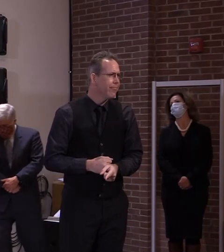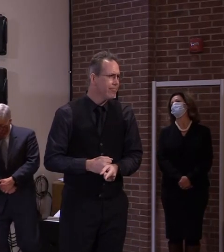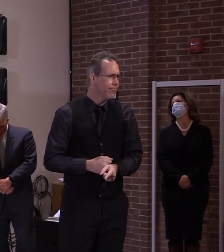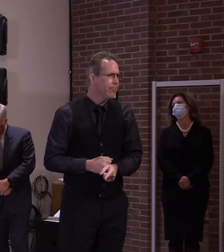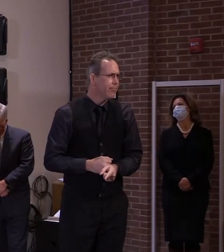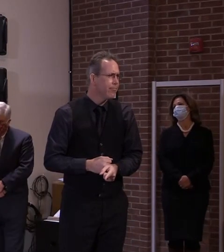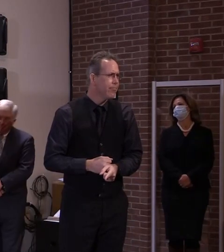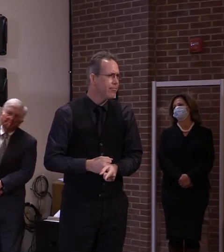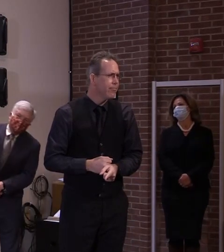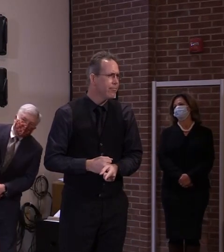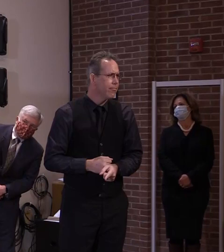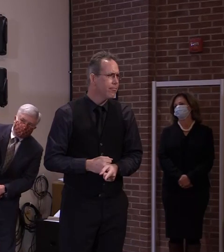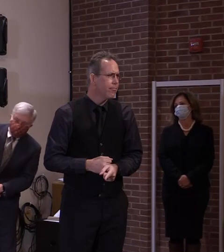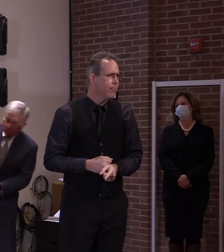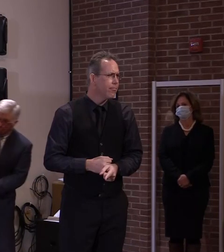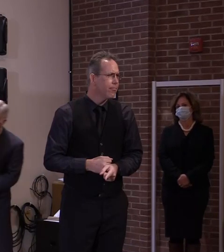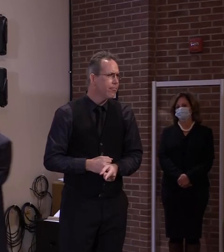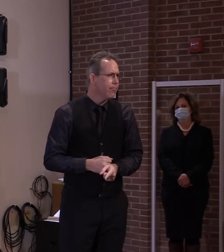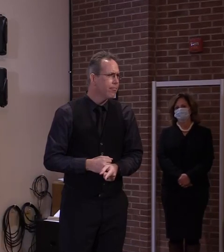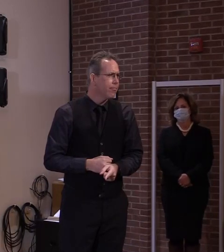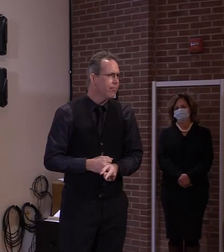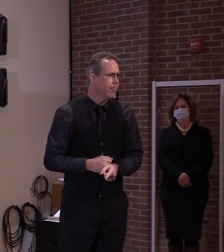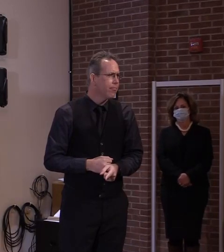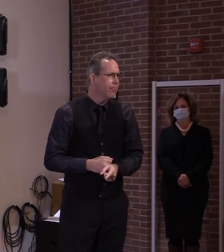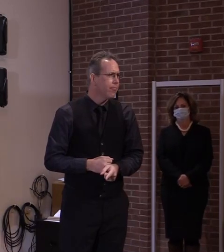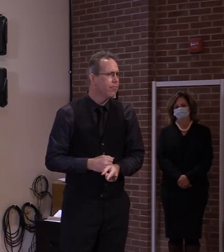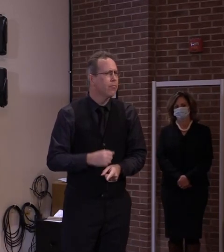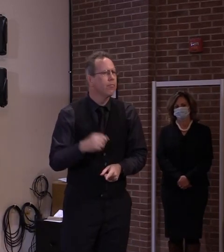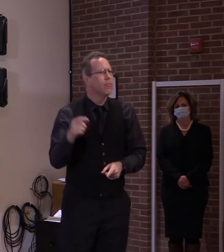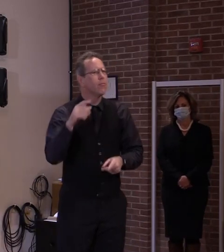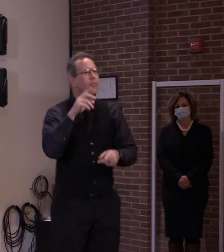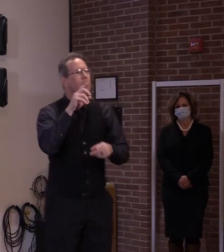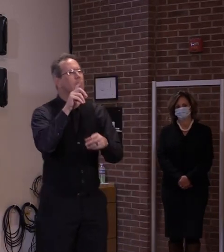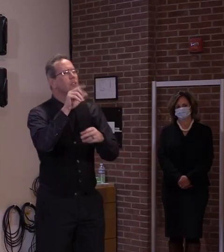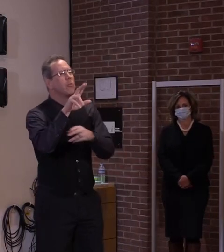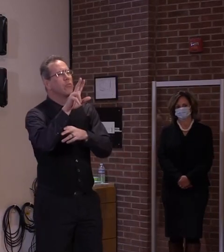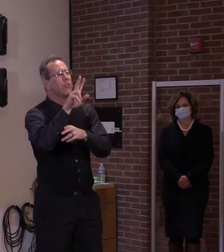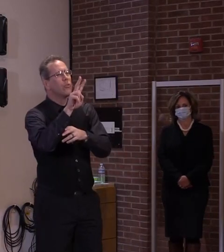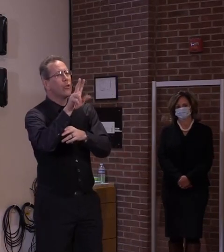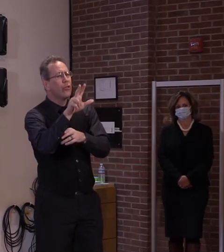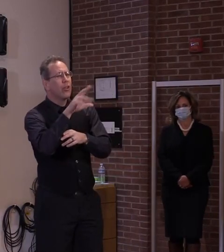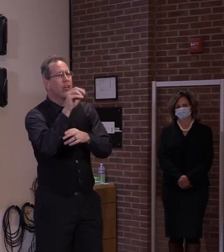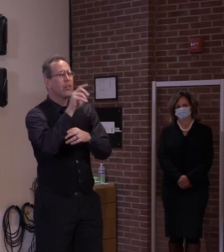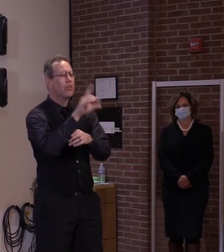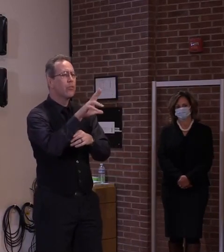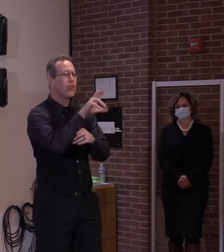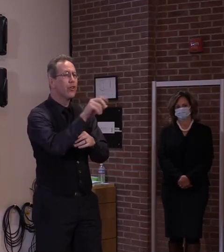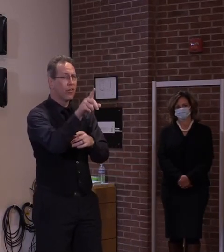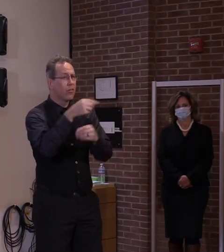these? What is the stock that these are pulling from? Secretary Smith.